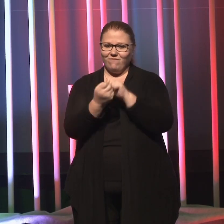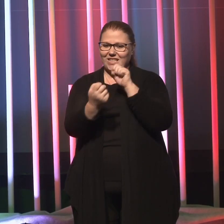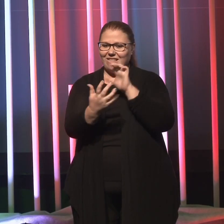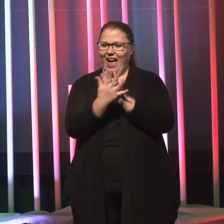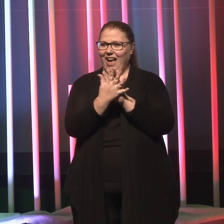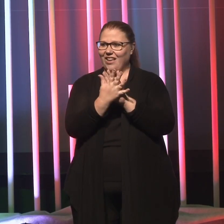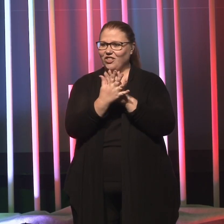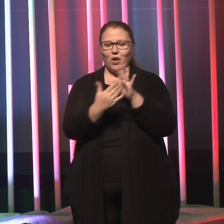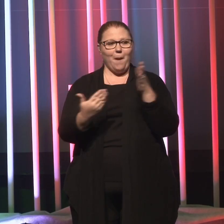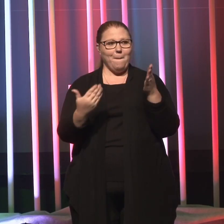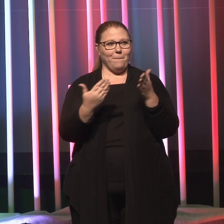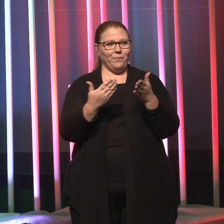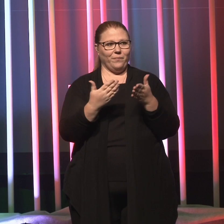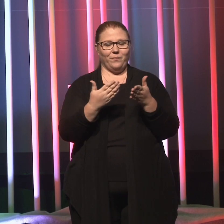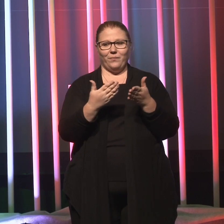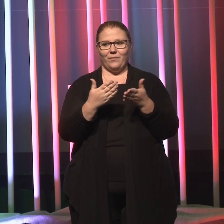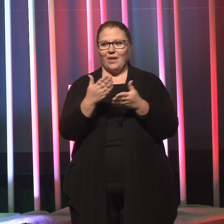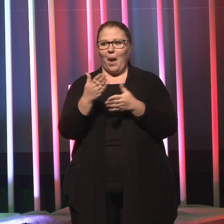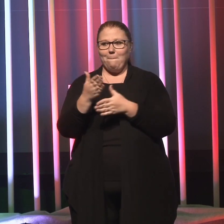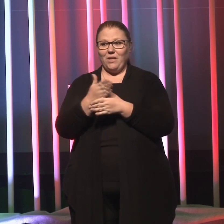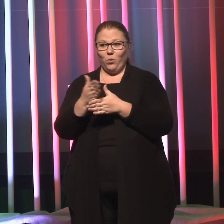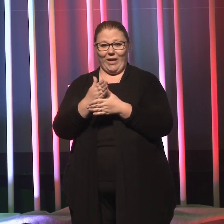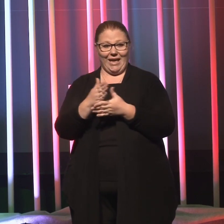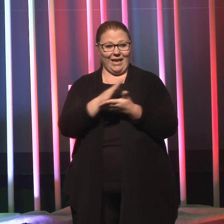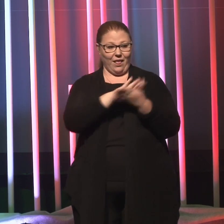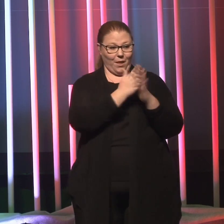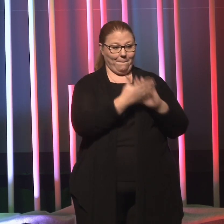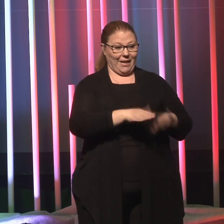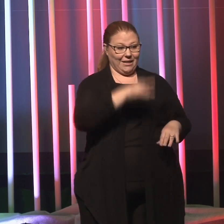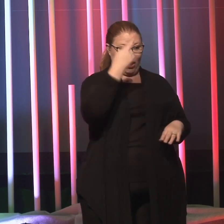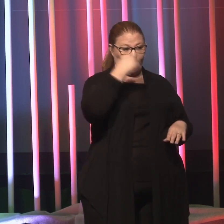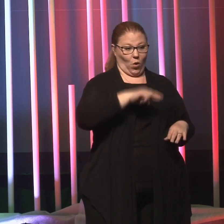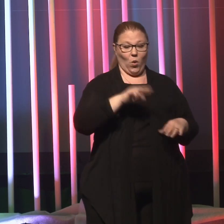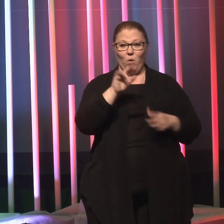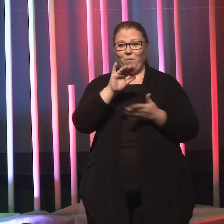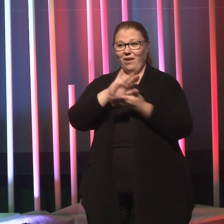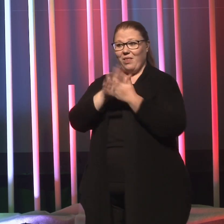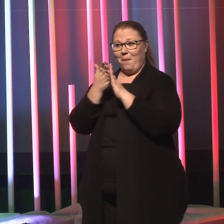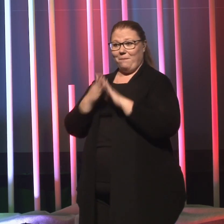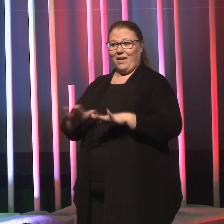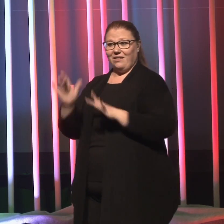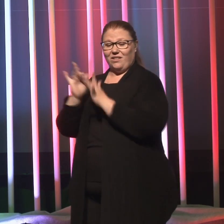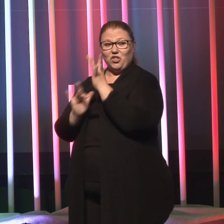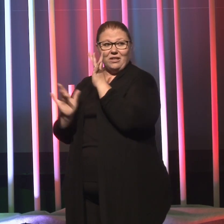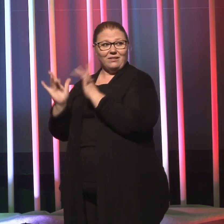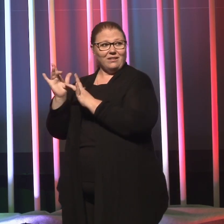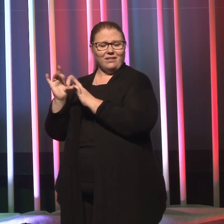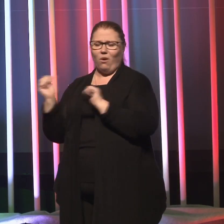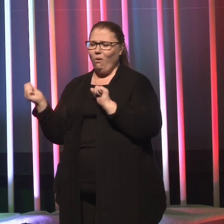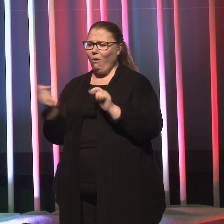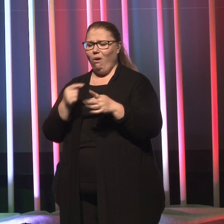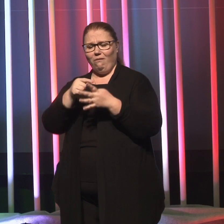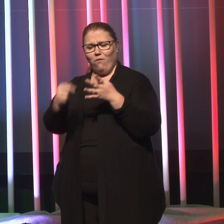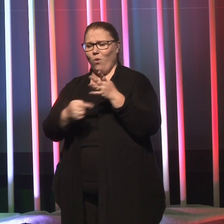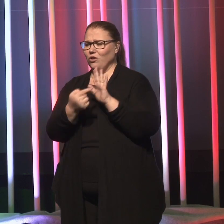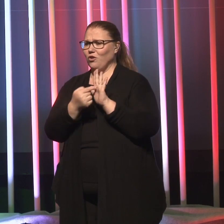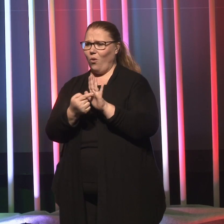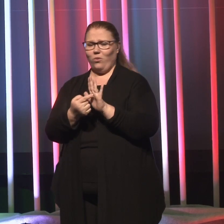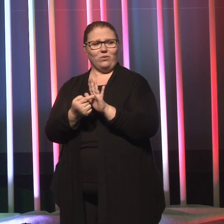in Jesus and the path to peace that's found in Rome. Every one of them is at the heart